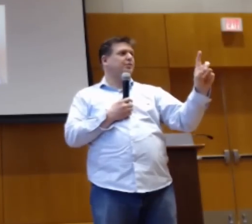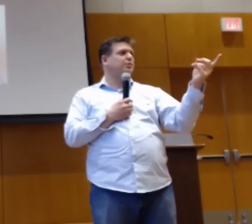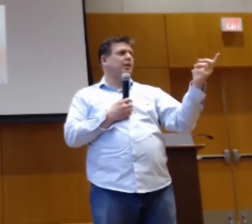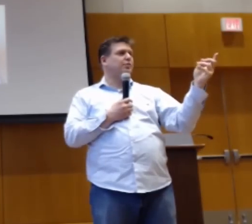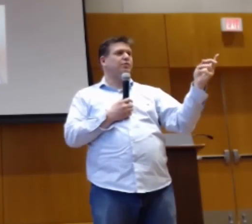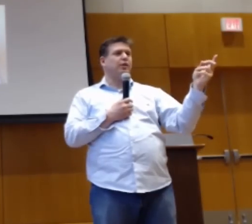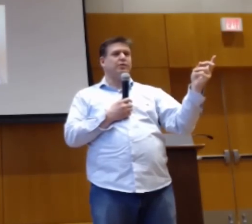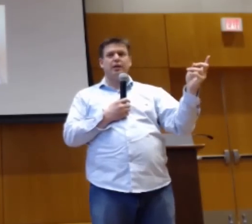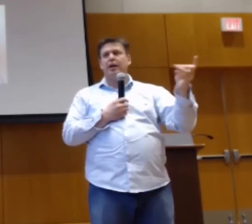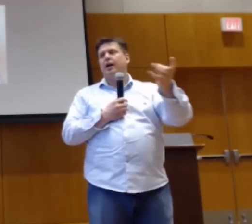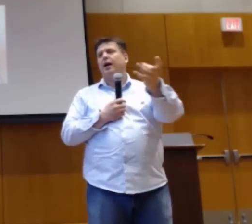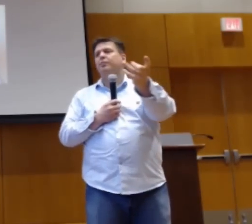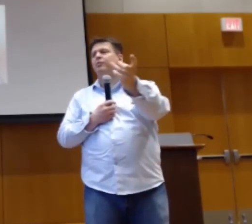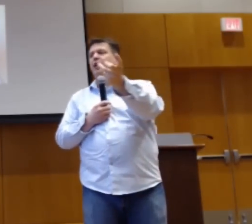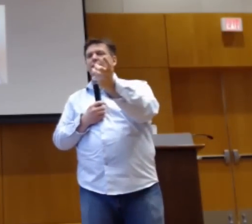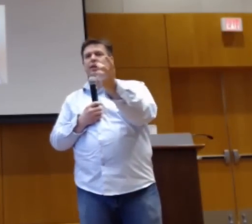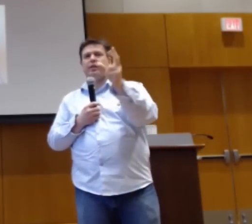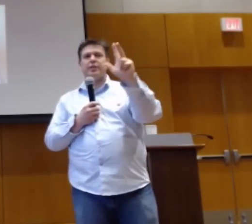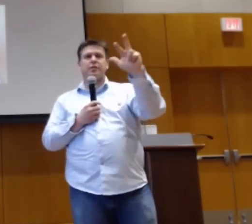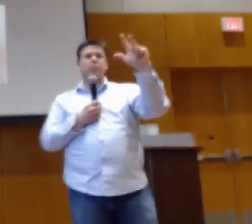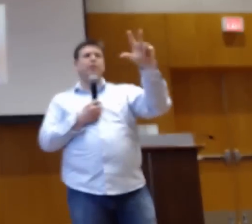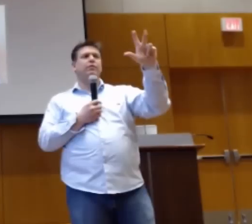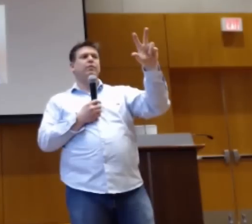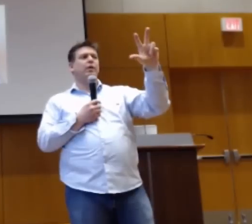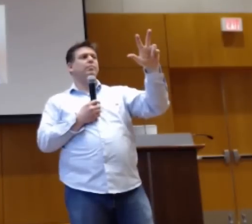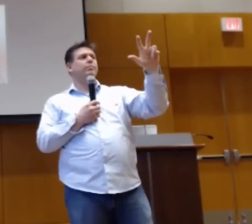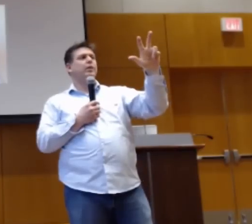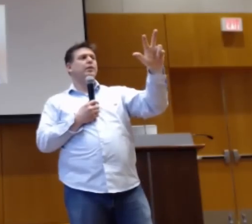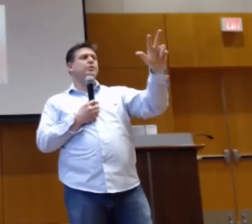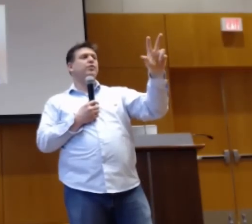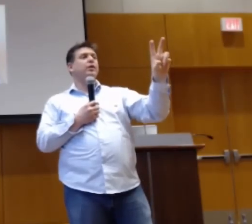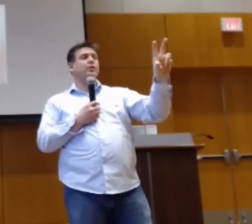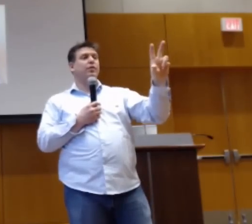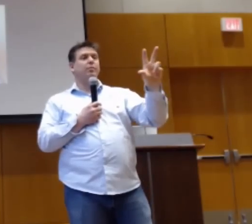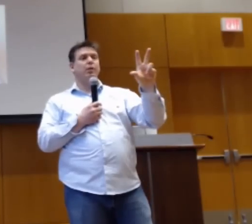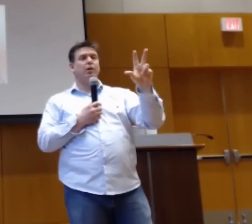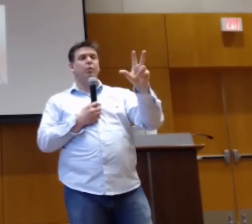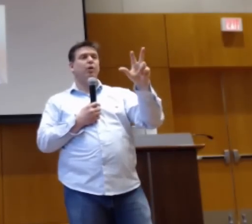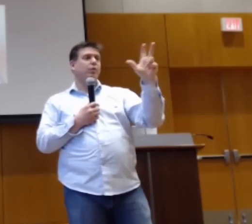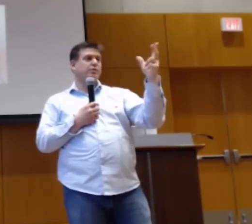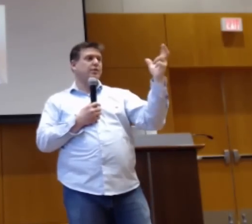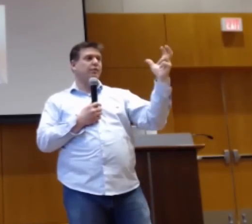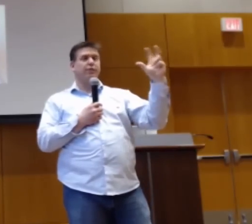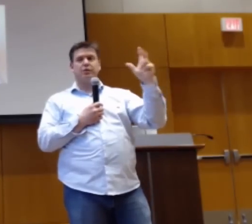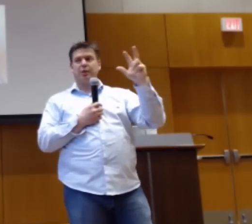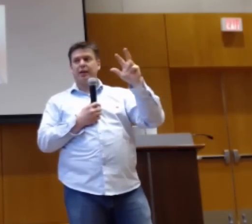it doesn't use the other two fingers. I've been finding that these three, these two fingers and the thumb are the workhorses of Fingerstone.